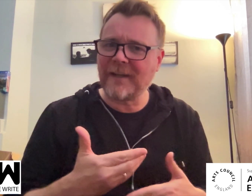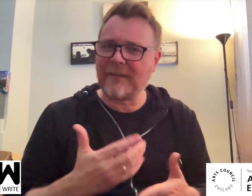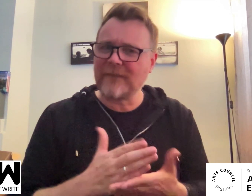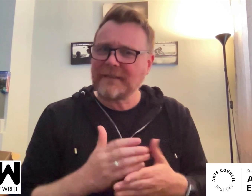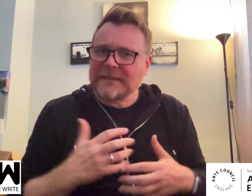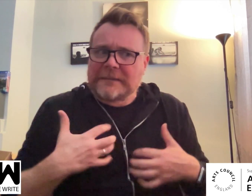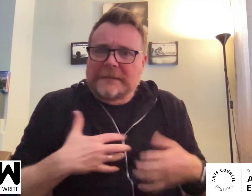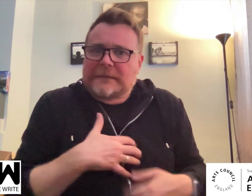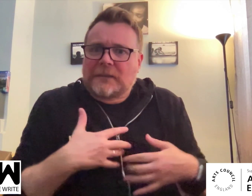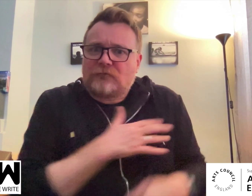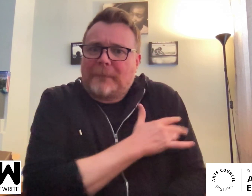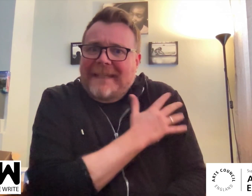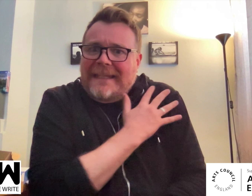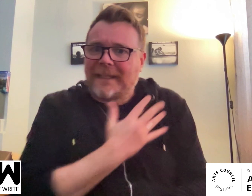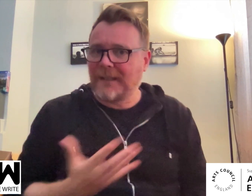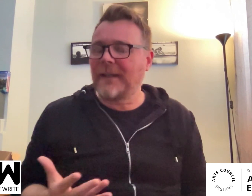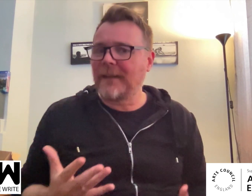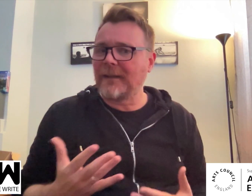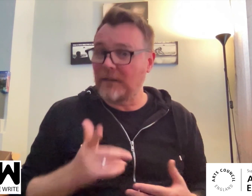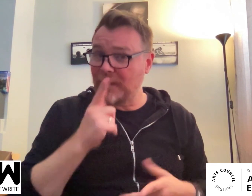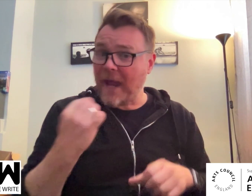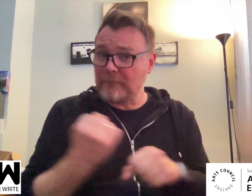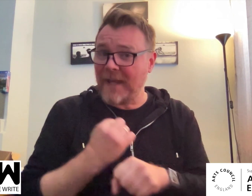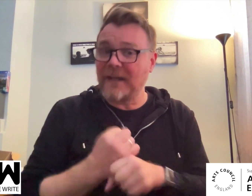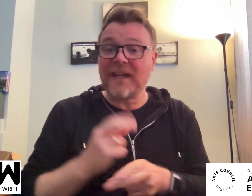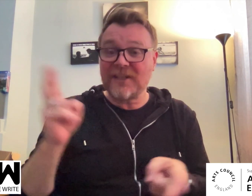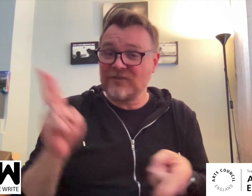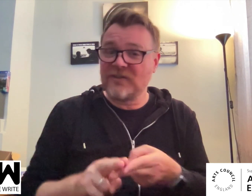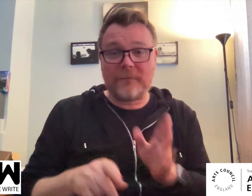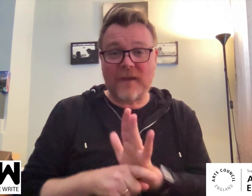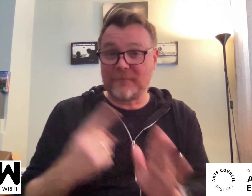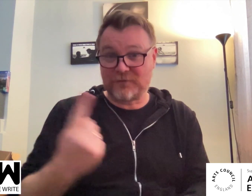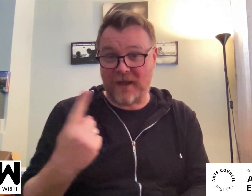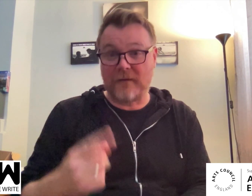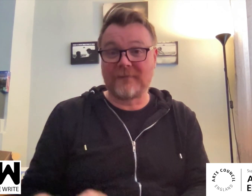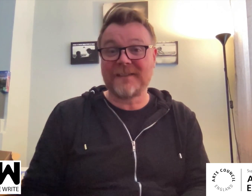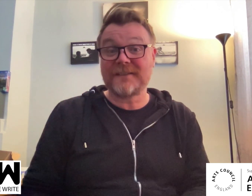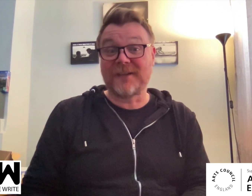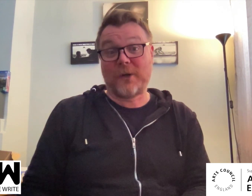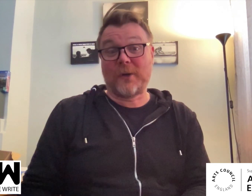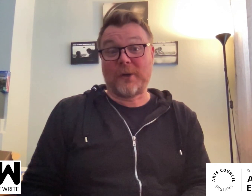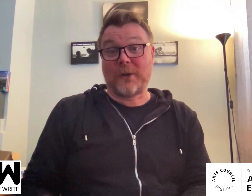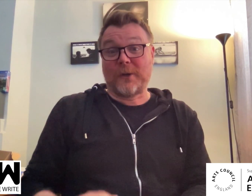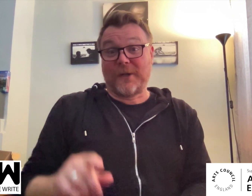story, and it was quite frightening and creepy. You can make very cheap but very good films.